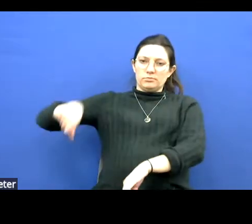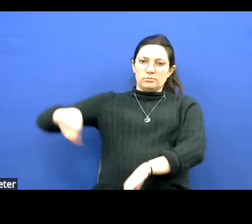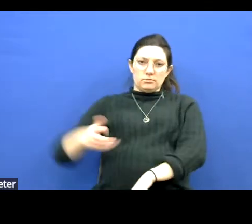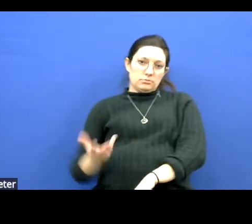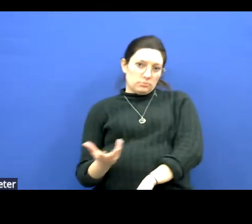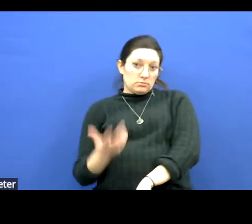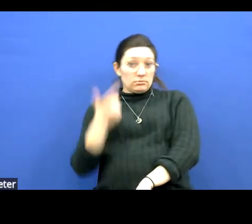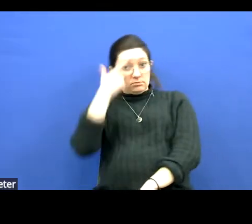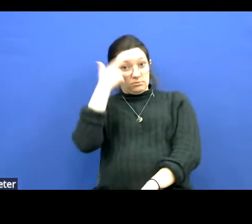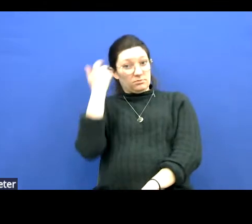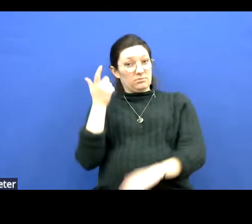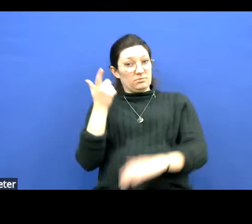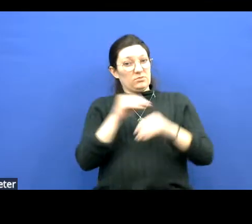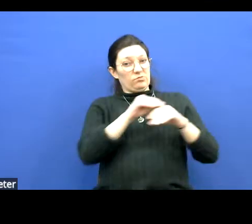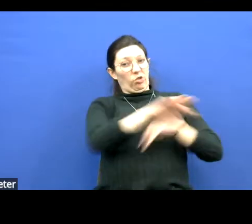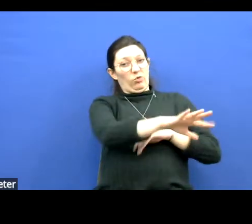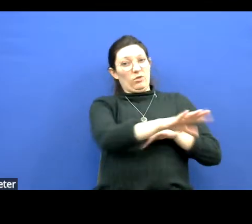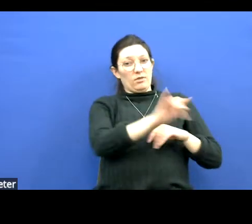application.